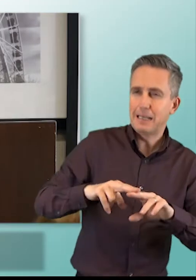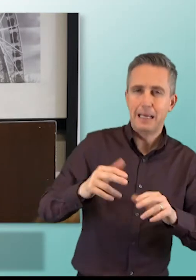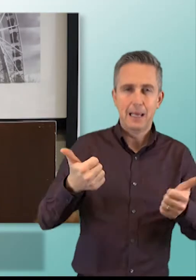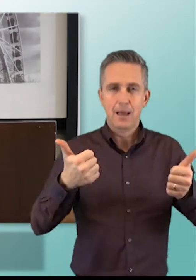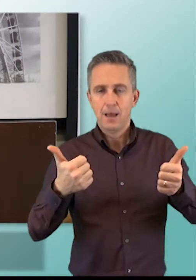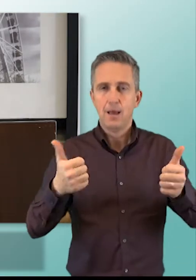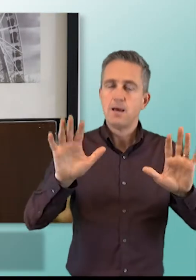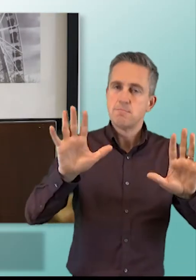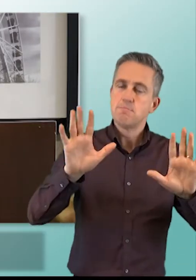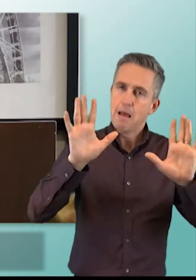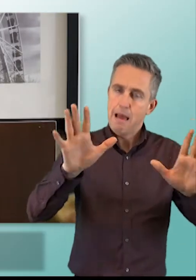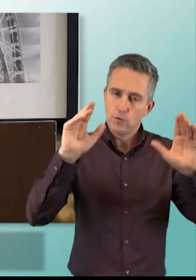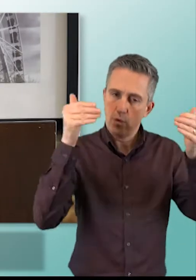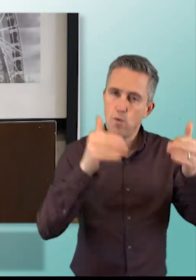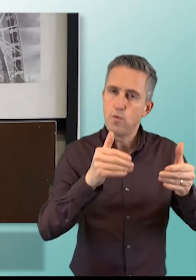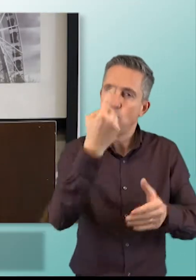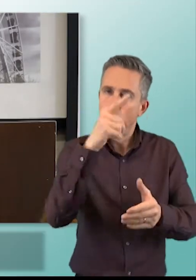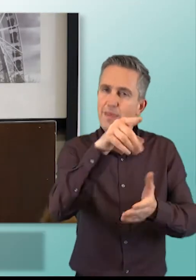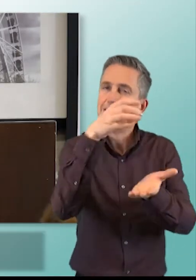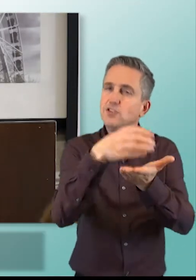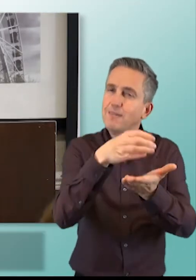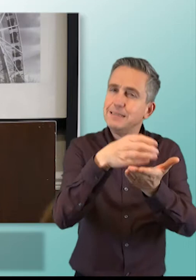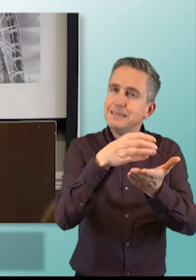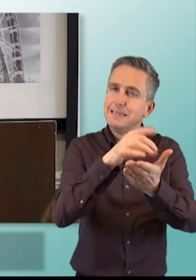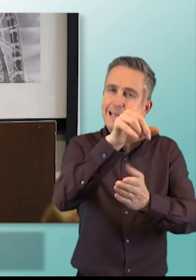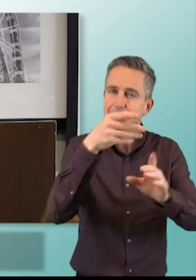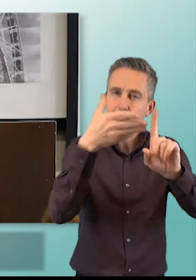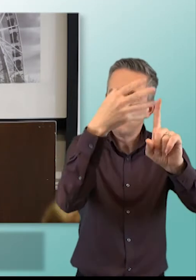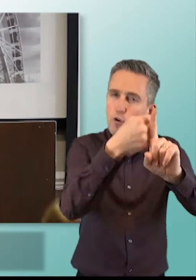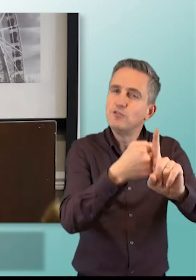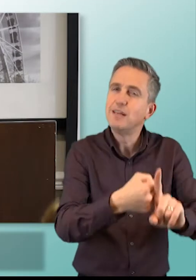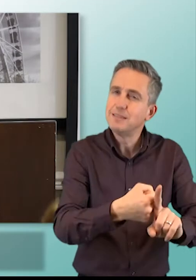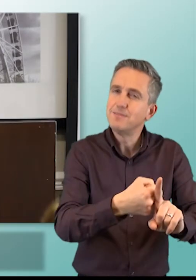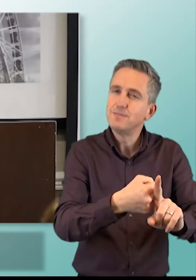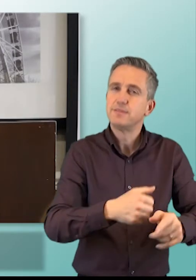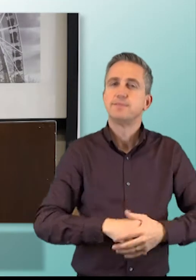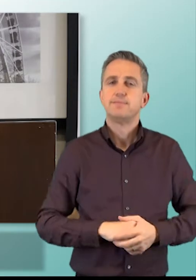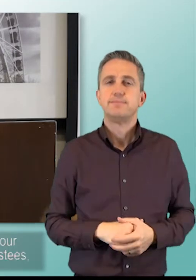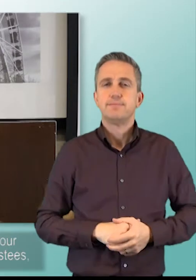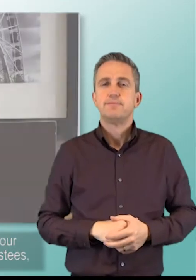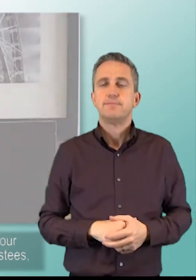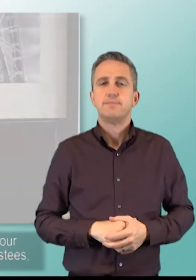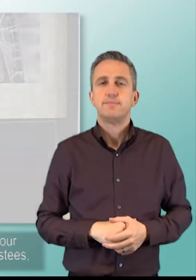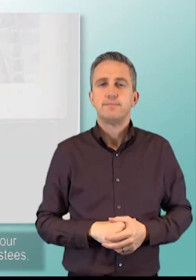not your family's, not your friends, not your business interests. It's got to be the interest of the charity front and foremost.